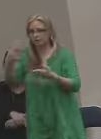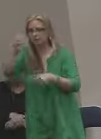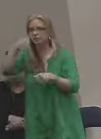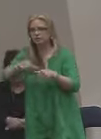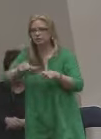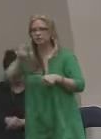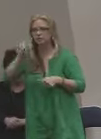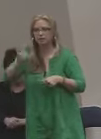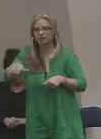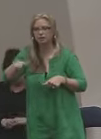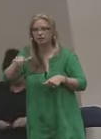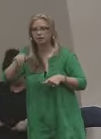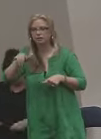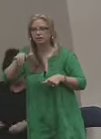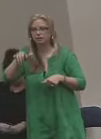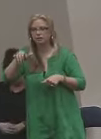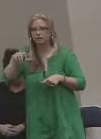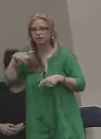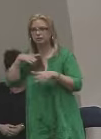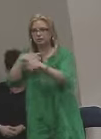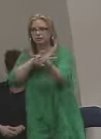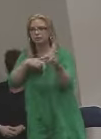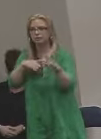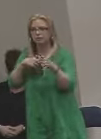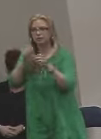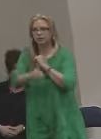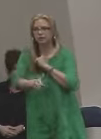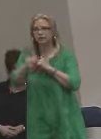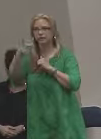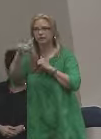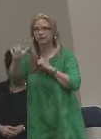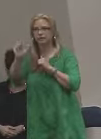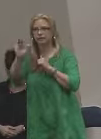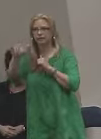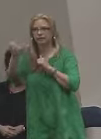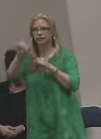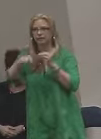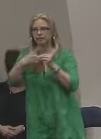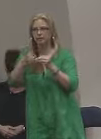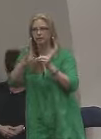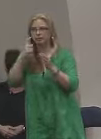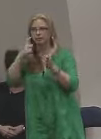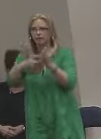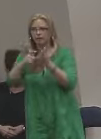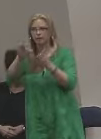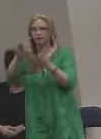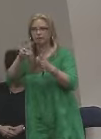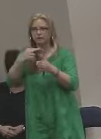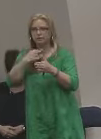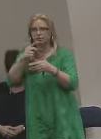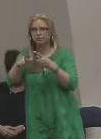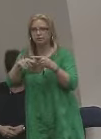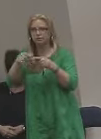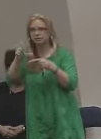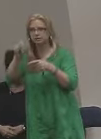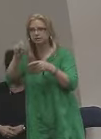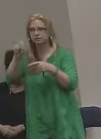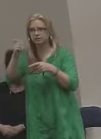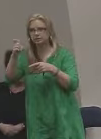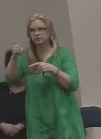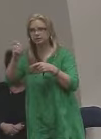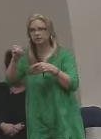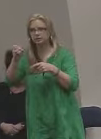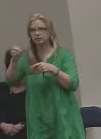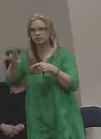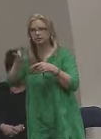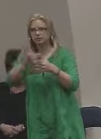remember this legislature passed a Haley bill about notification of victims when there's a sex offender